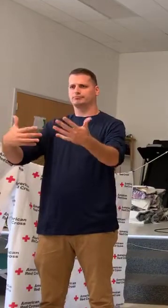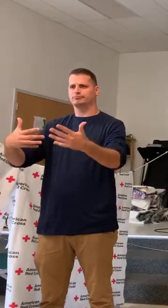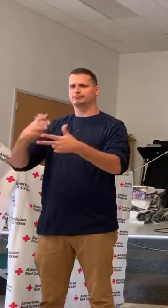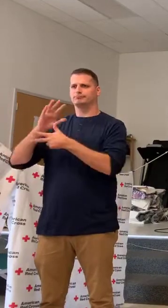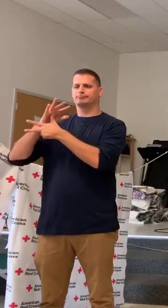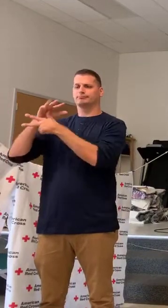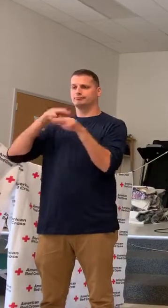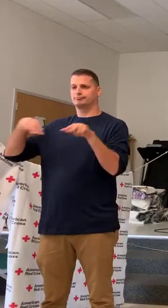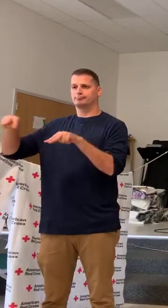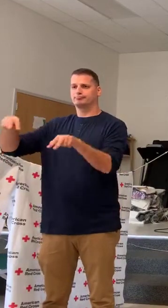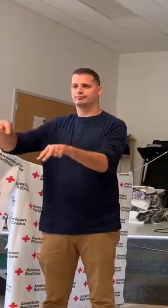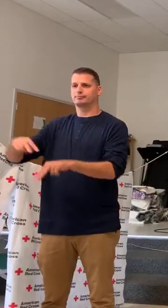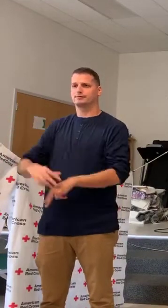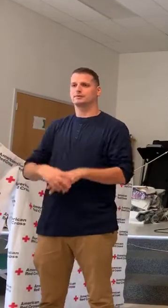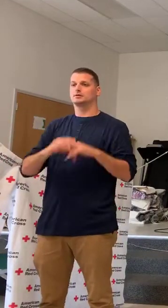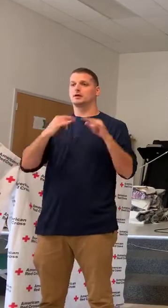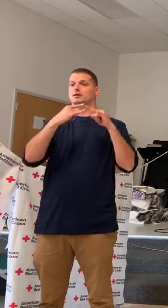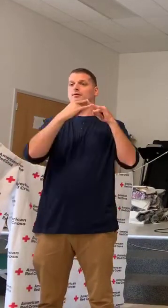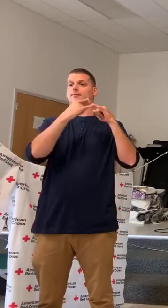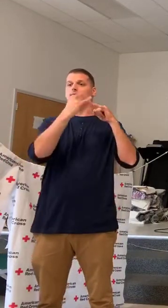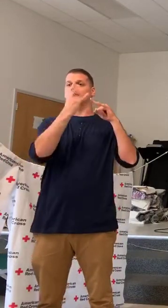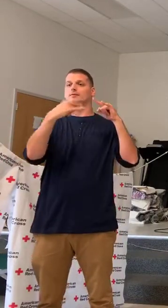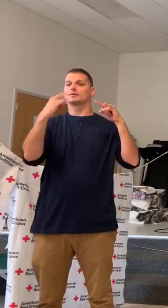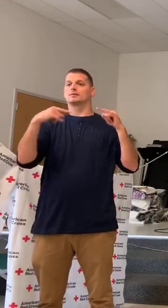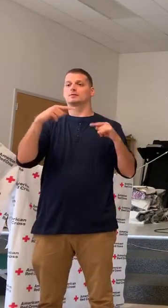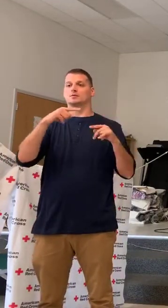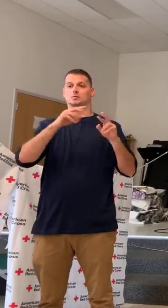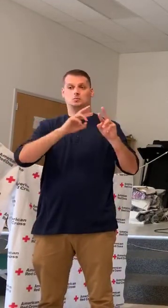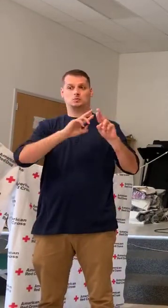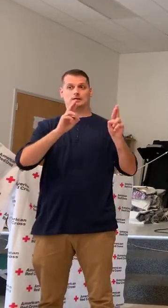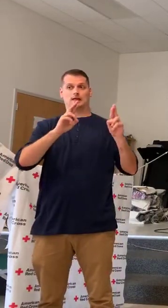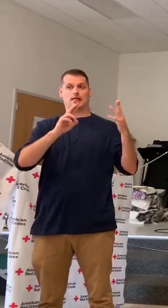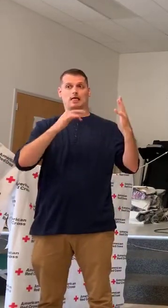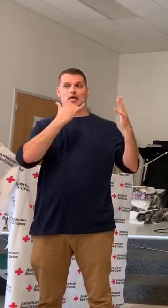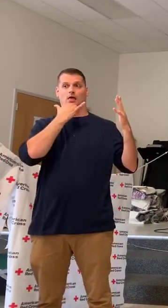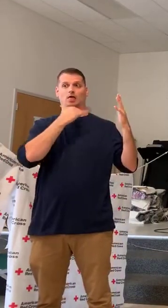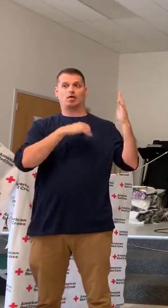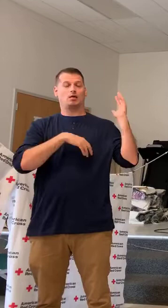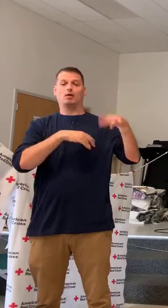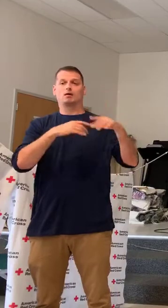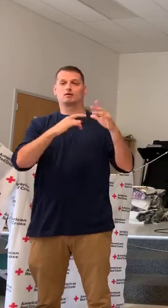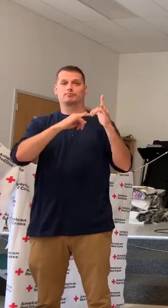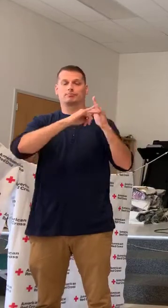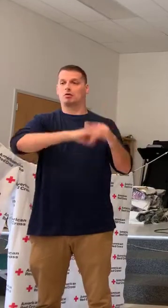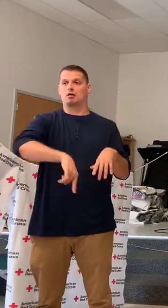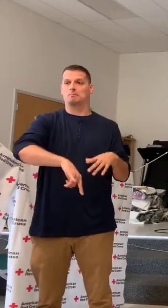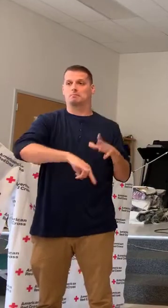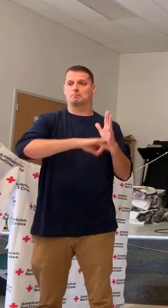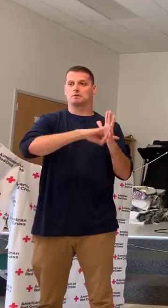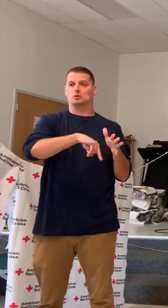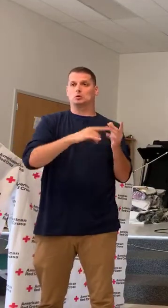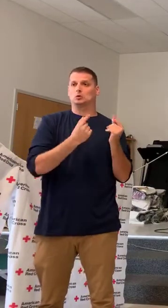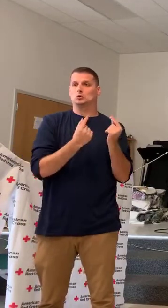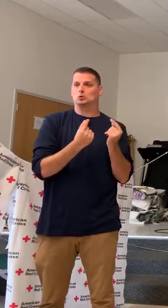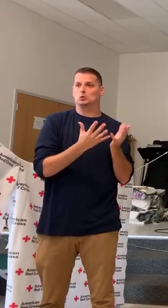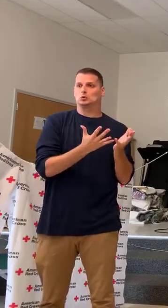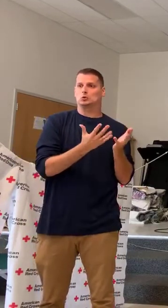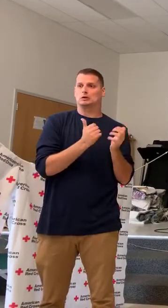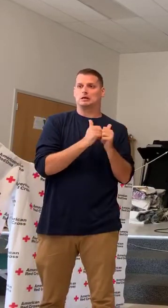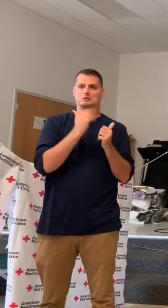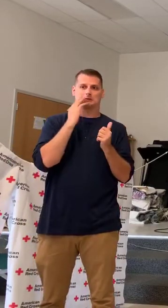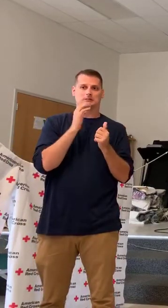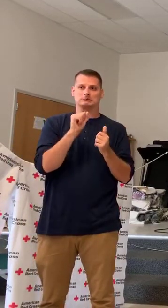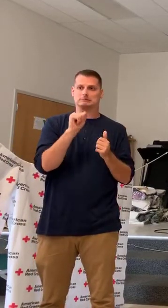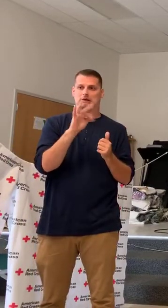matter of the next tree taking it down. So she's looking for that next level resource. Yeah, we've got folks from the